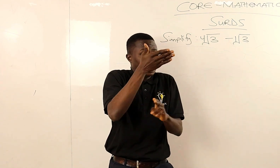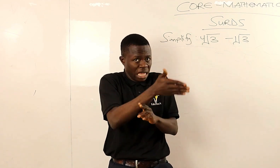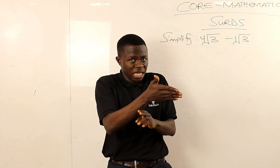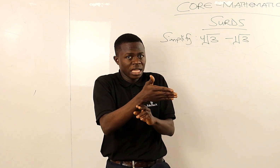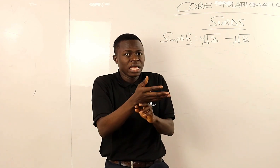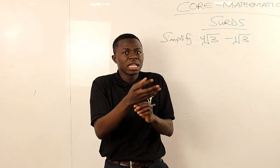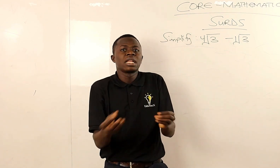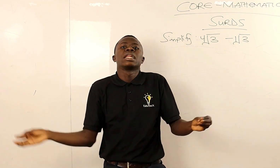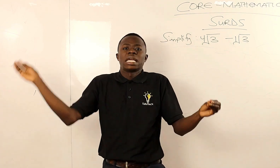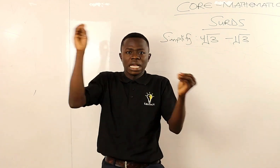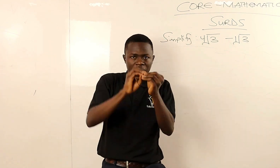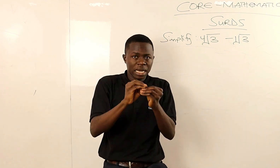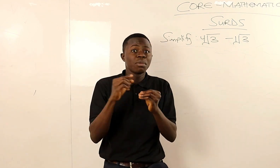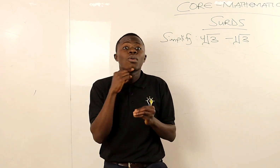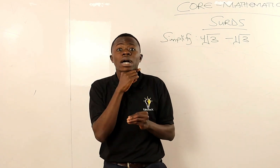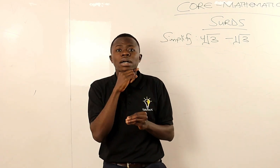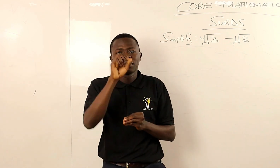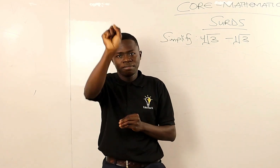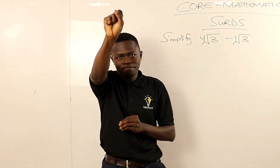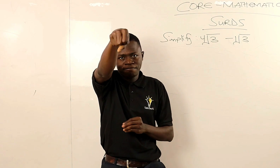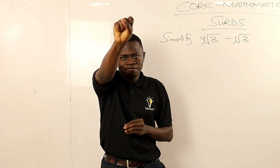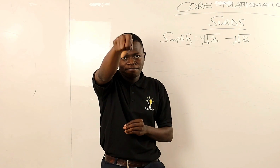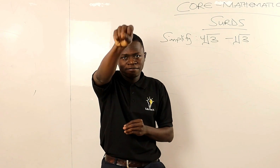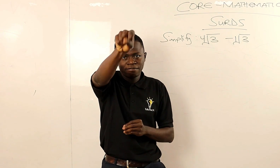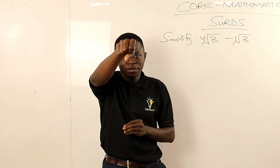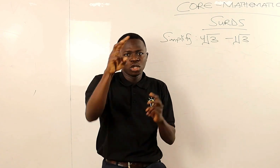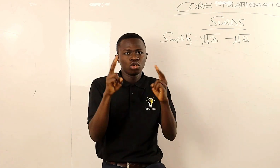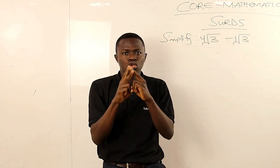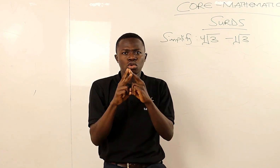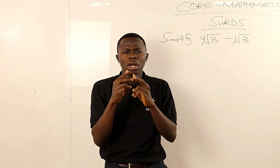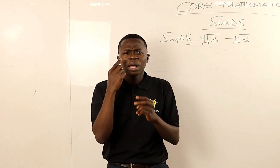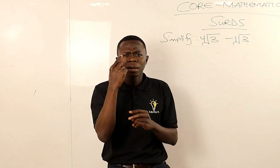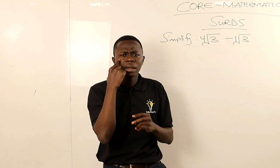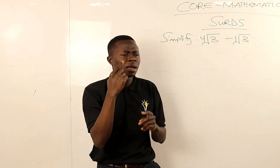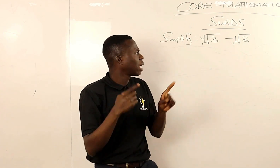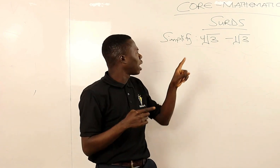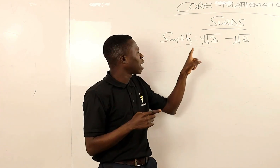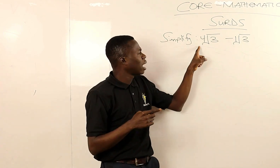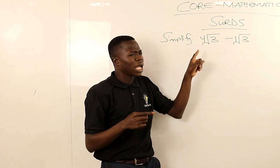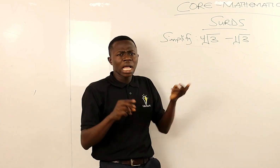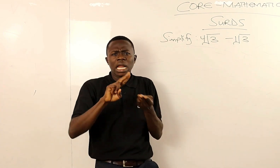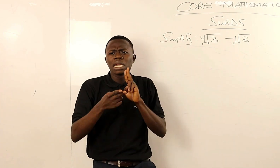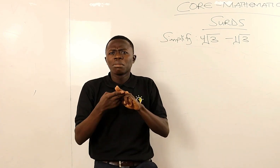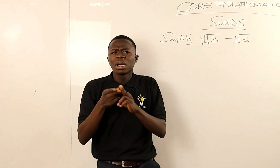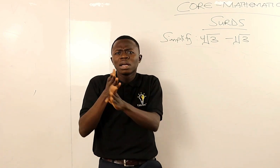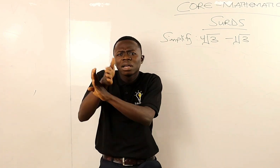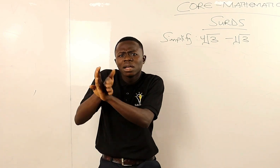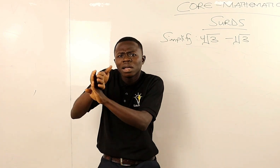the first and the second term, then we isolate them and then add or subtract depending on the question.